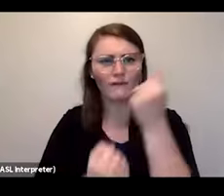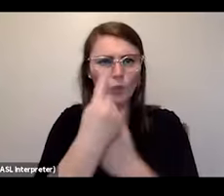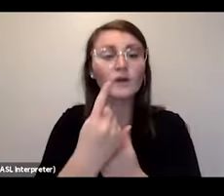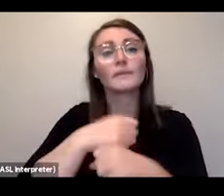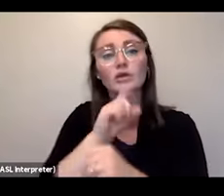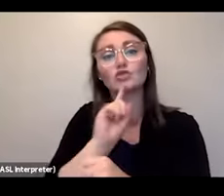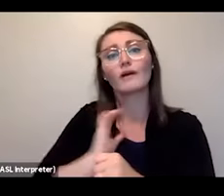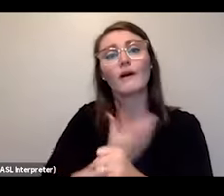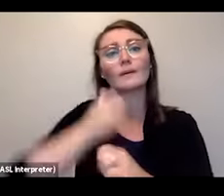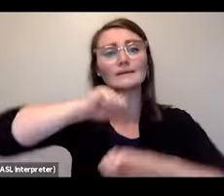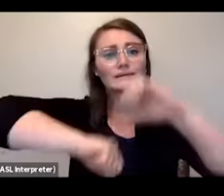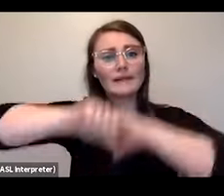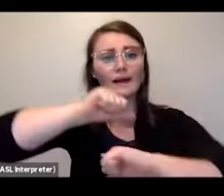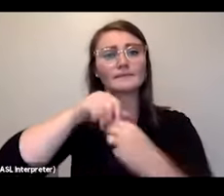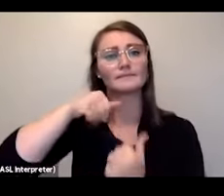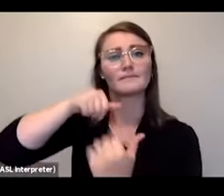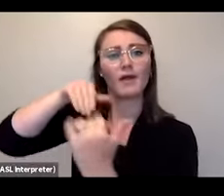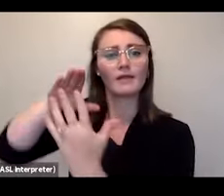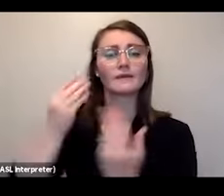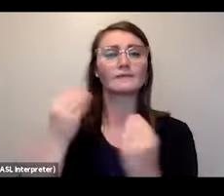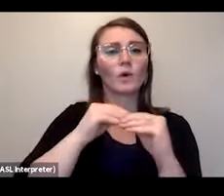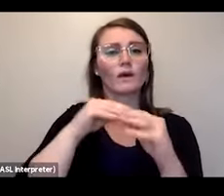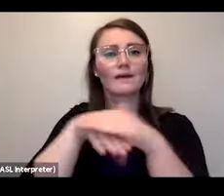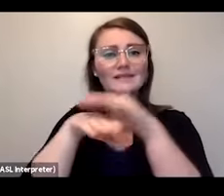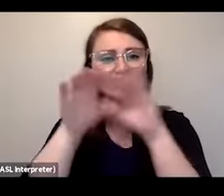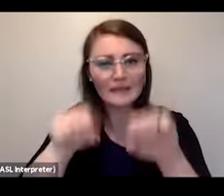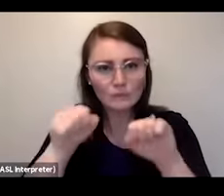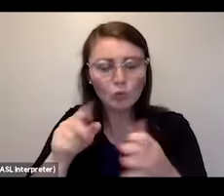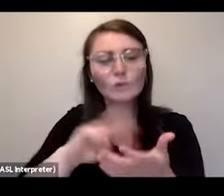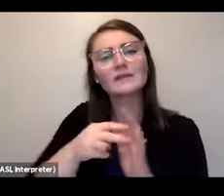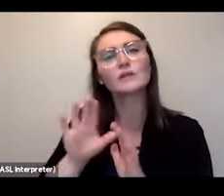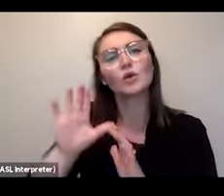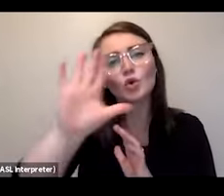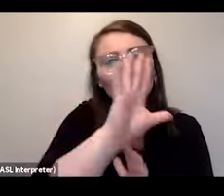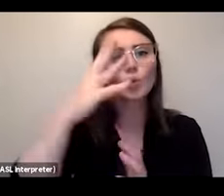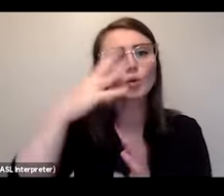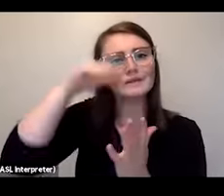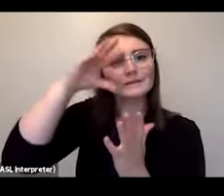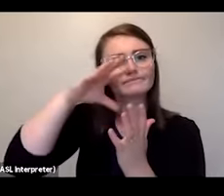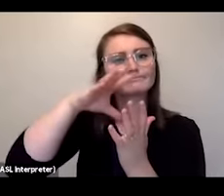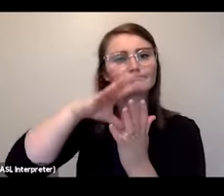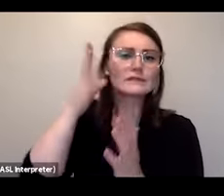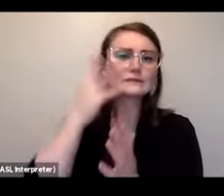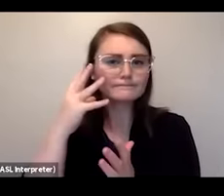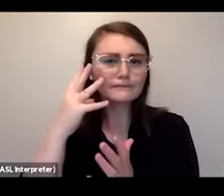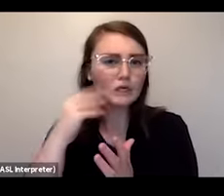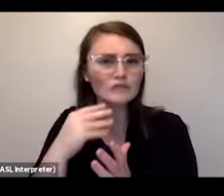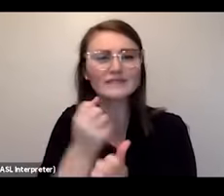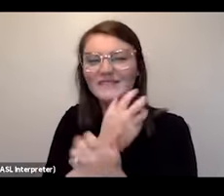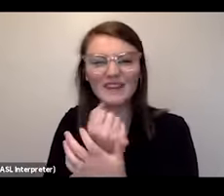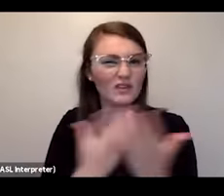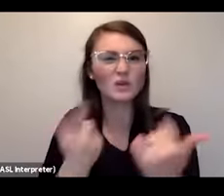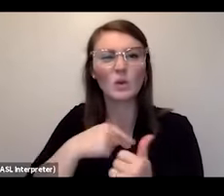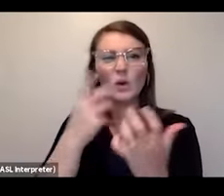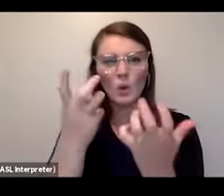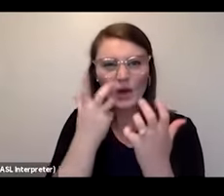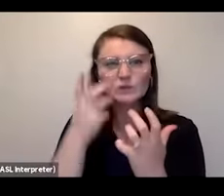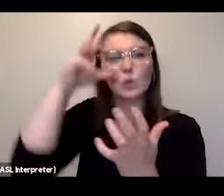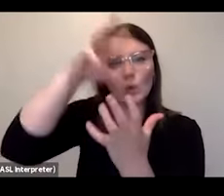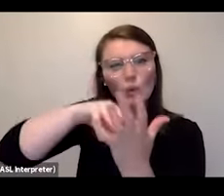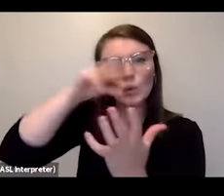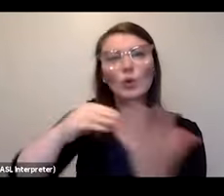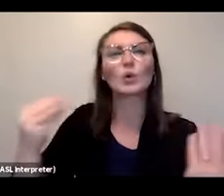more accessible. It means learning about the experiences and ideas of underrepresented STEM professionals. And most of